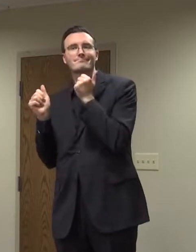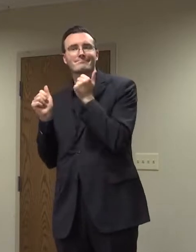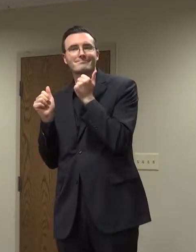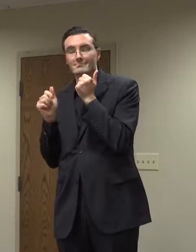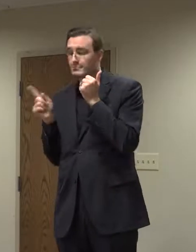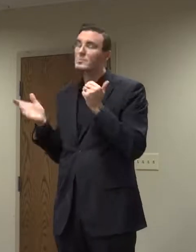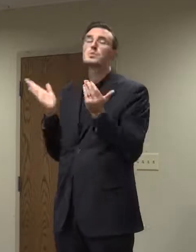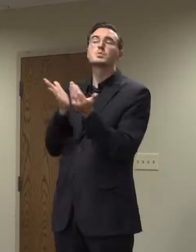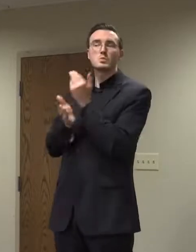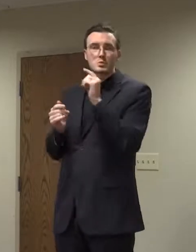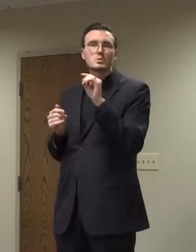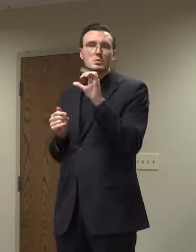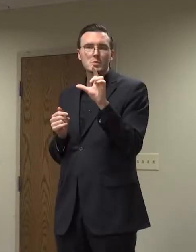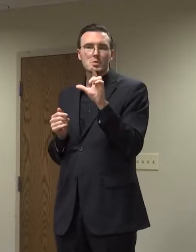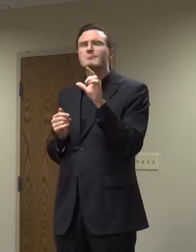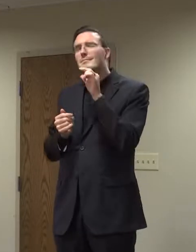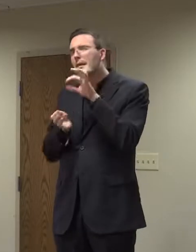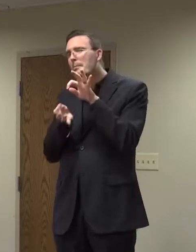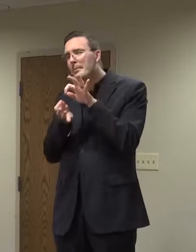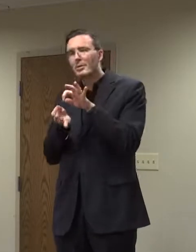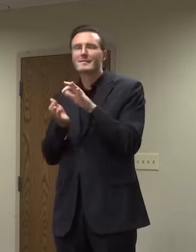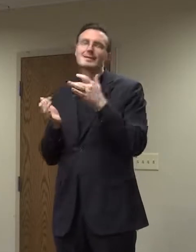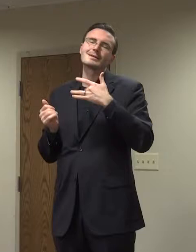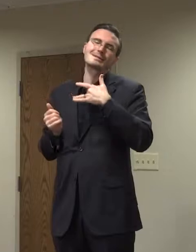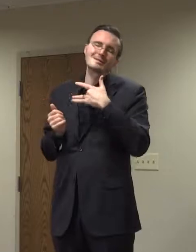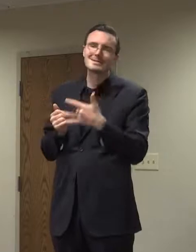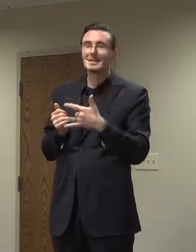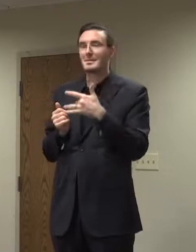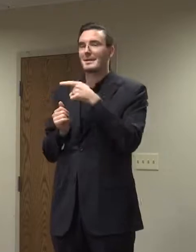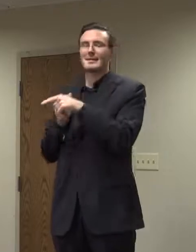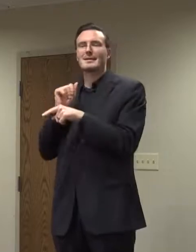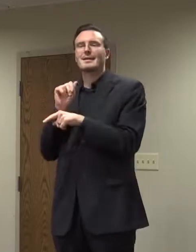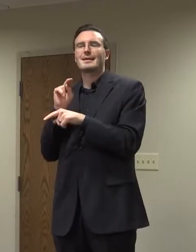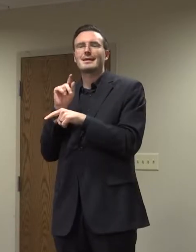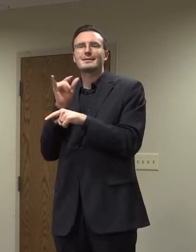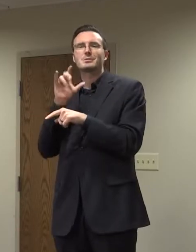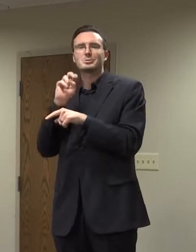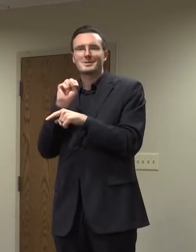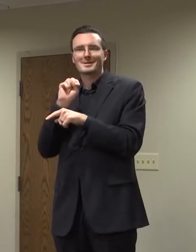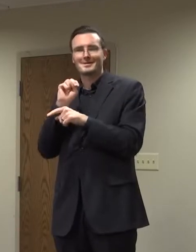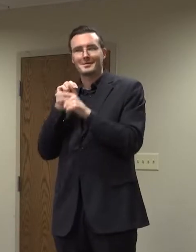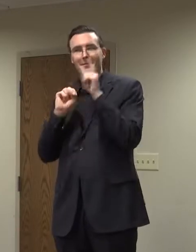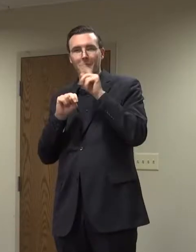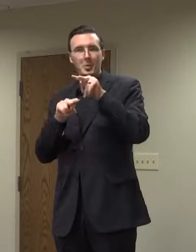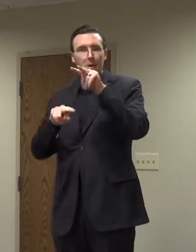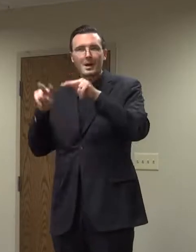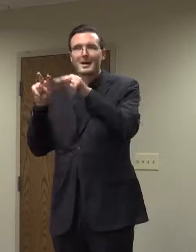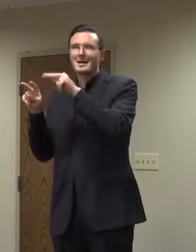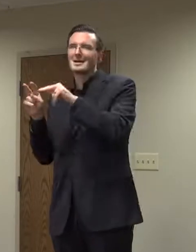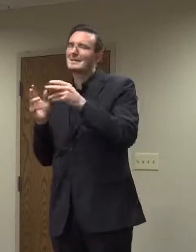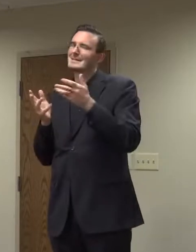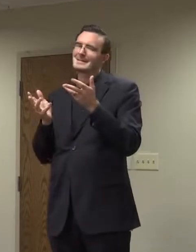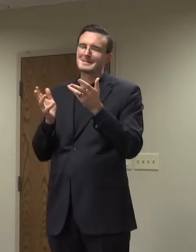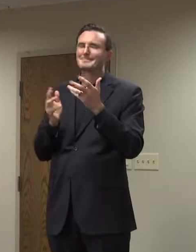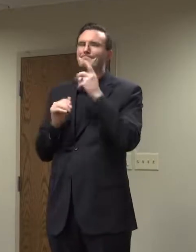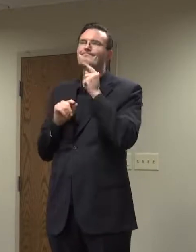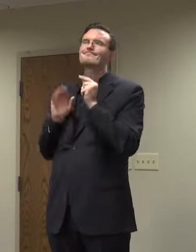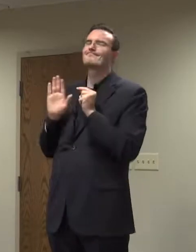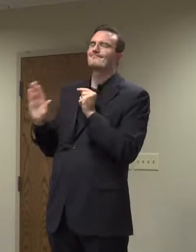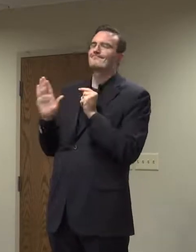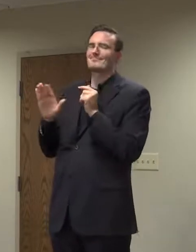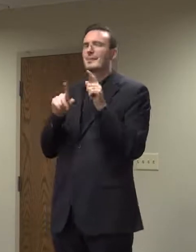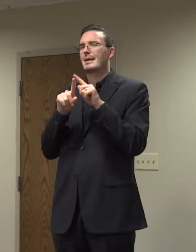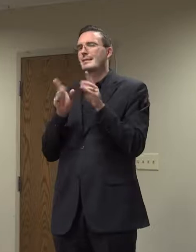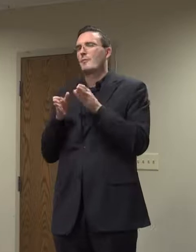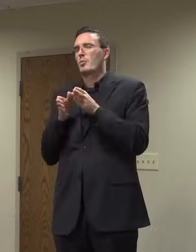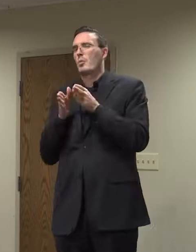can't be, typically isn't used for surveillance because it's an antigen test. It really detects really kind of a different mechanism